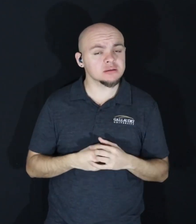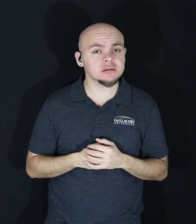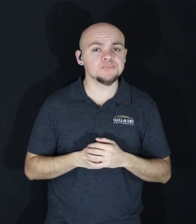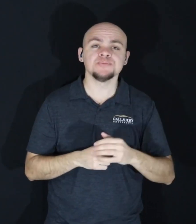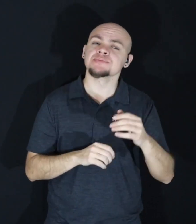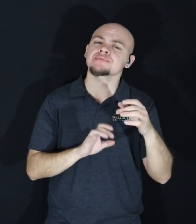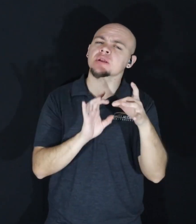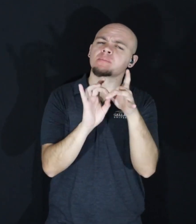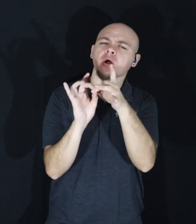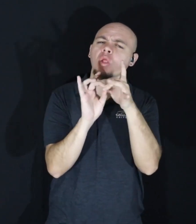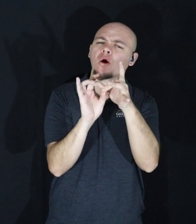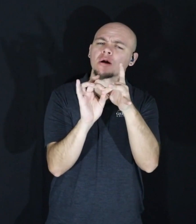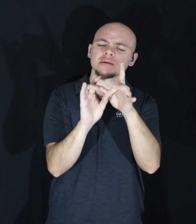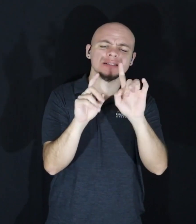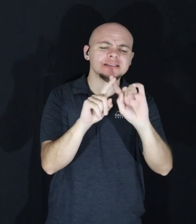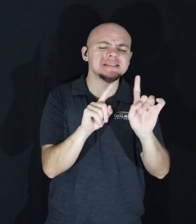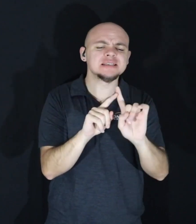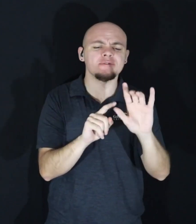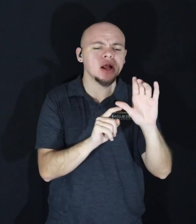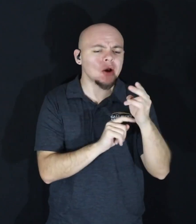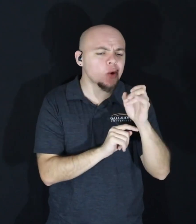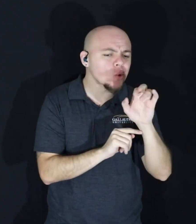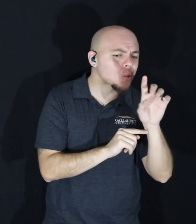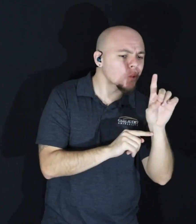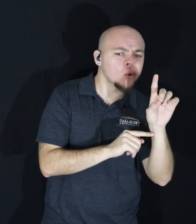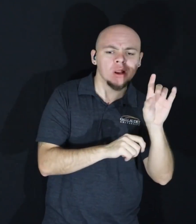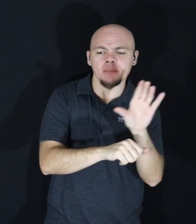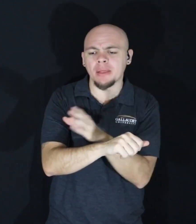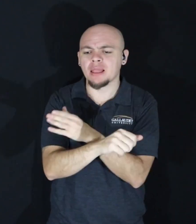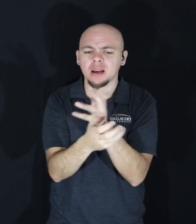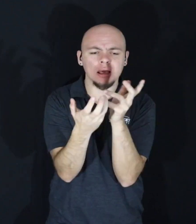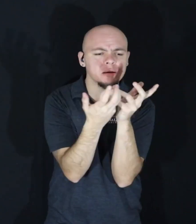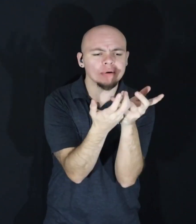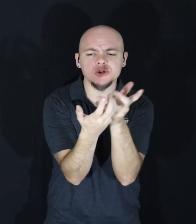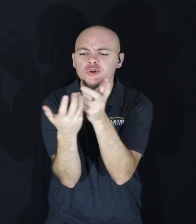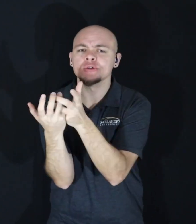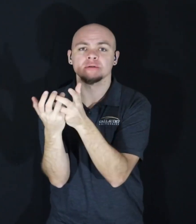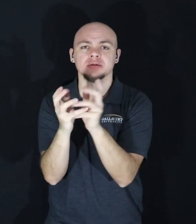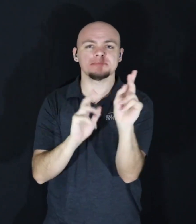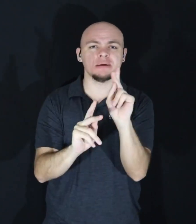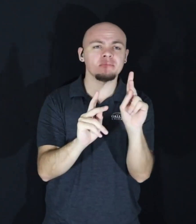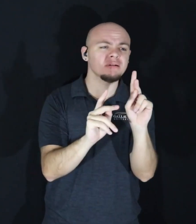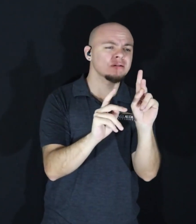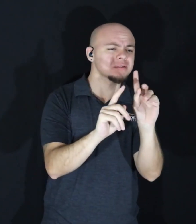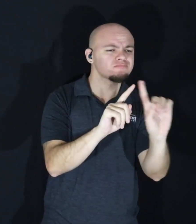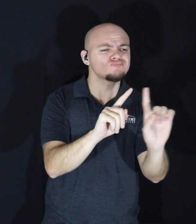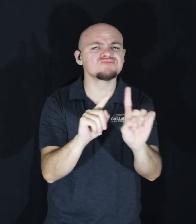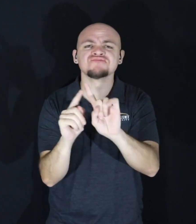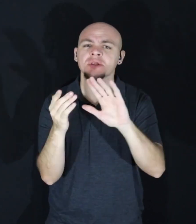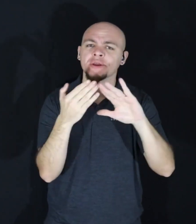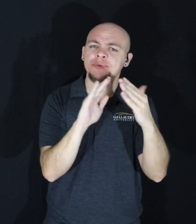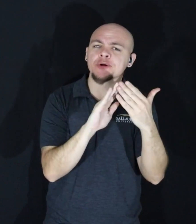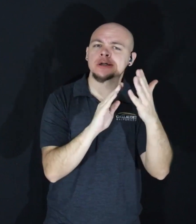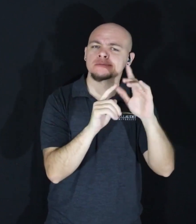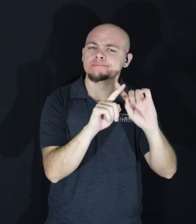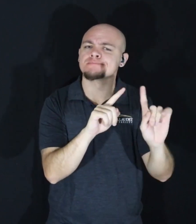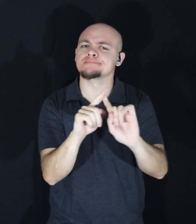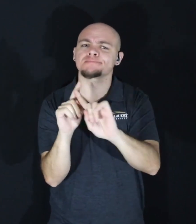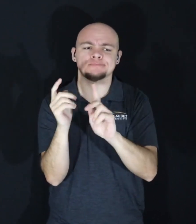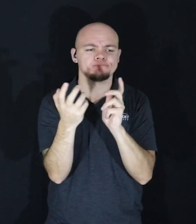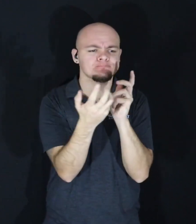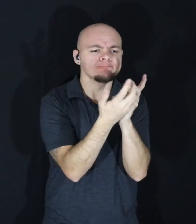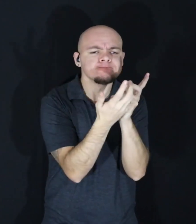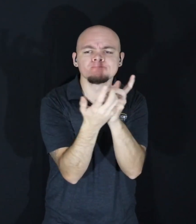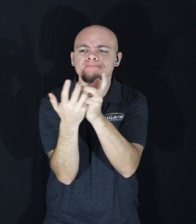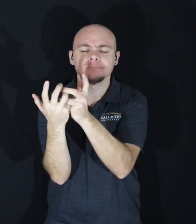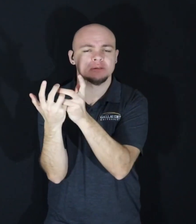in so many different chords and so many different melodies, just as we belong with different people and different communities. It requires us to